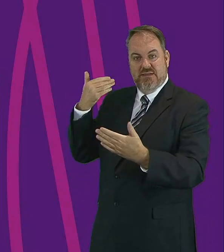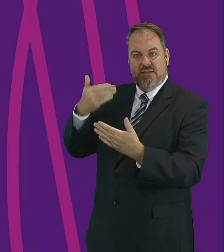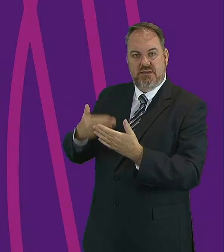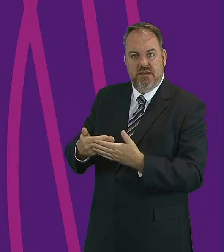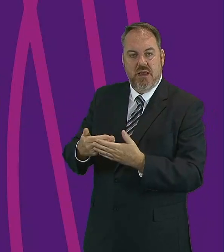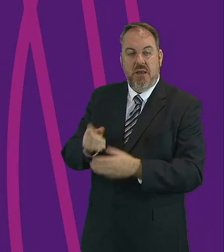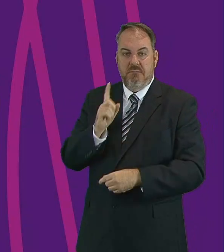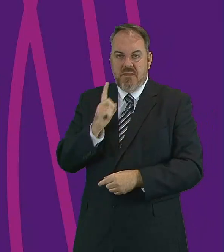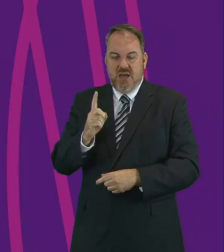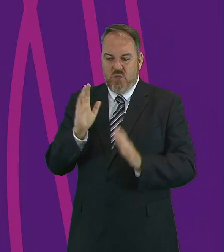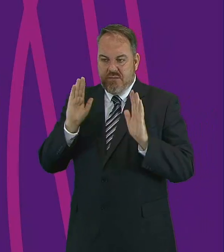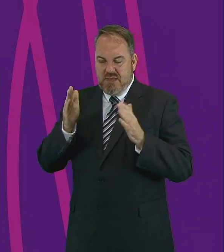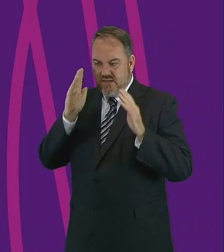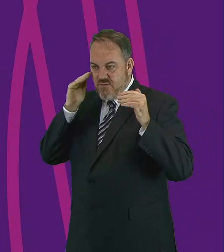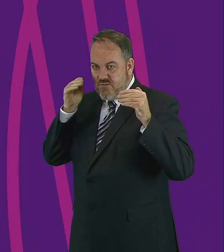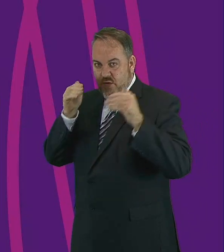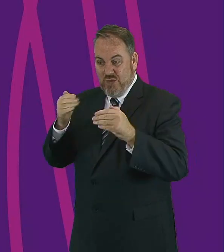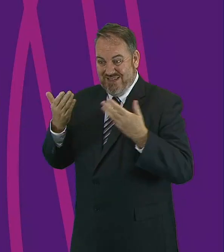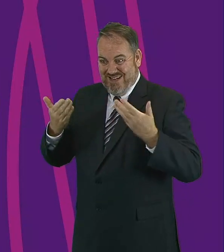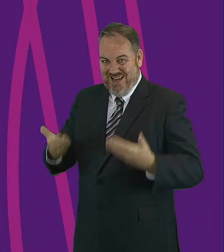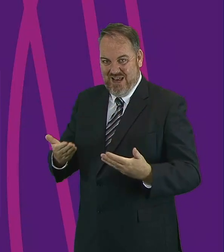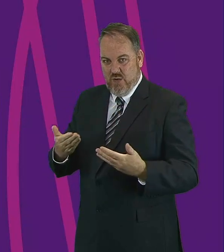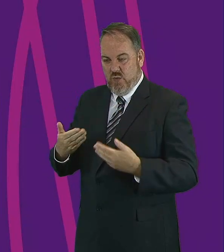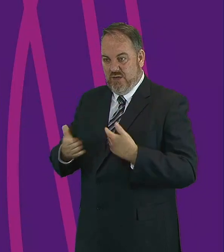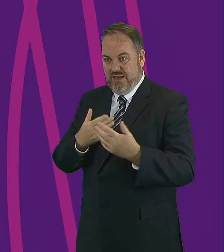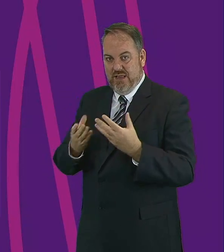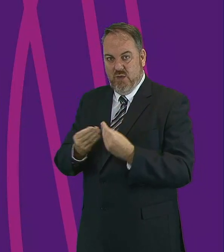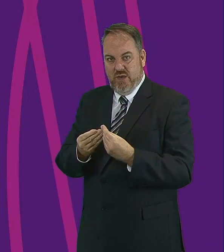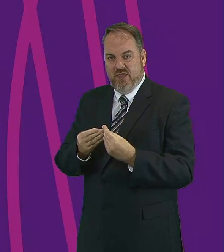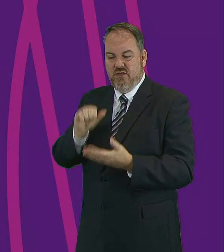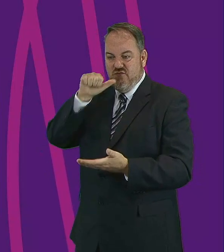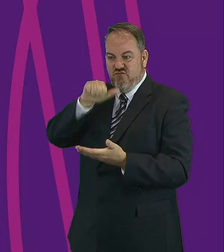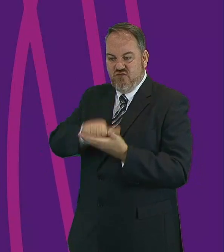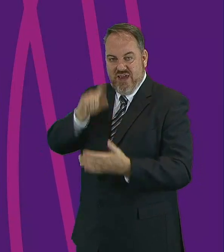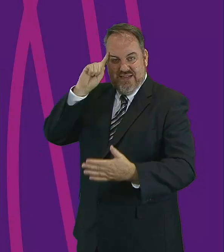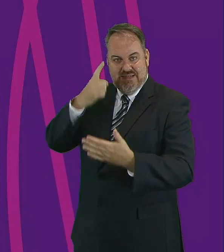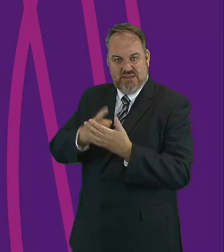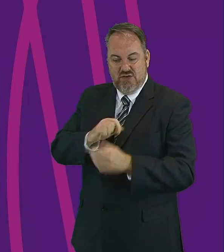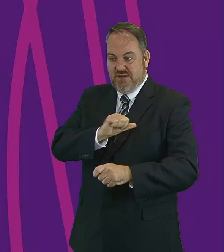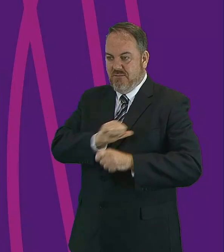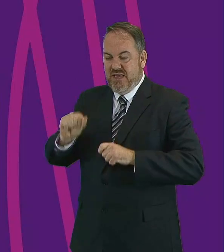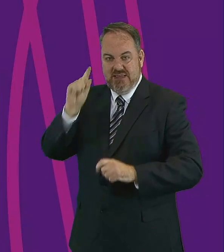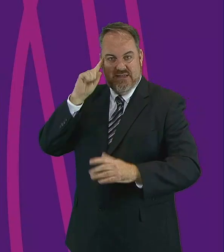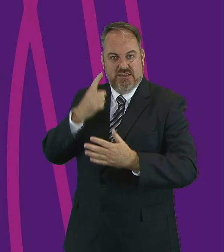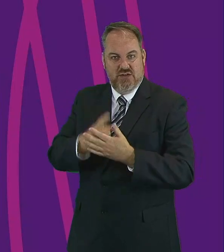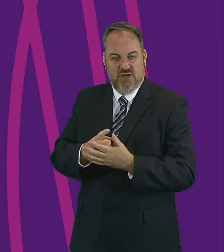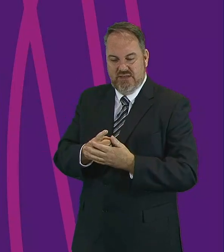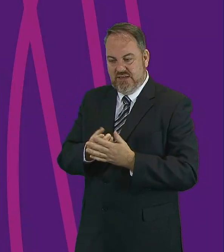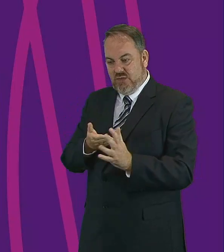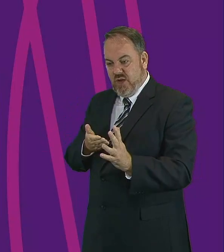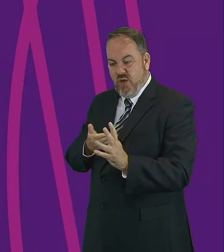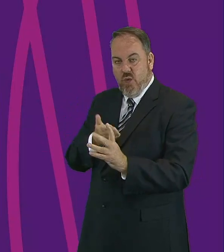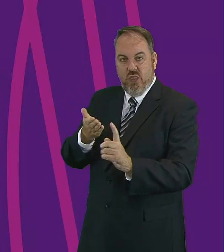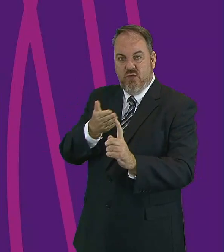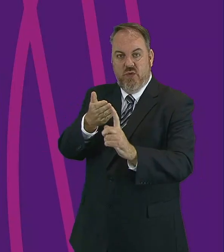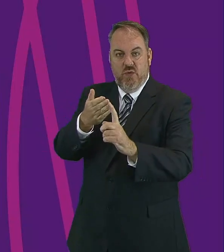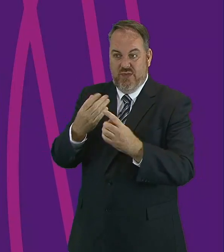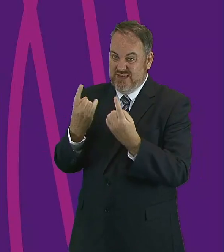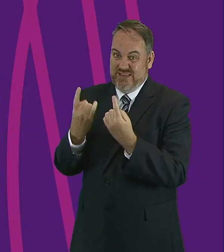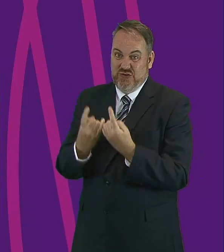lose focus on continuing to take the right decisions or the best decisions we can as we go forward. I know there is